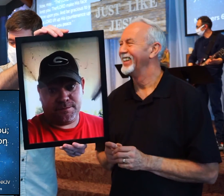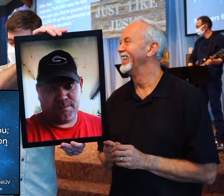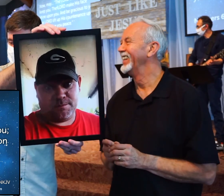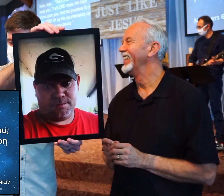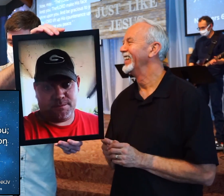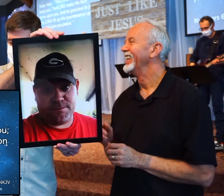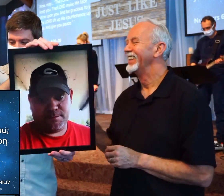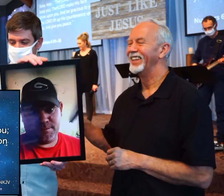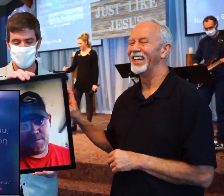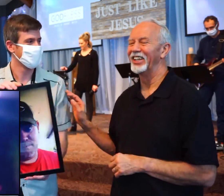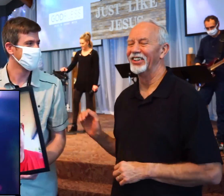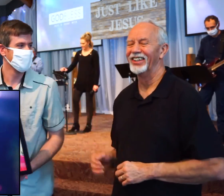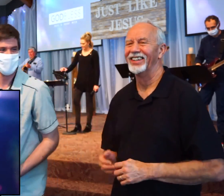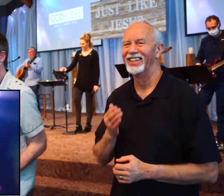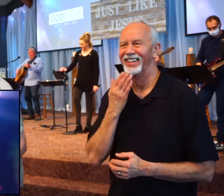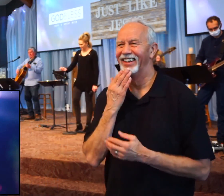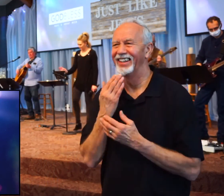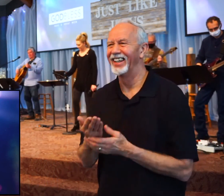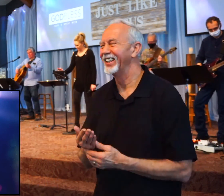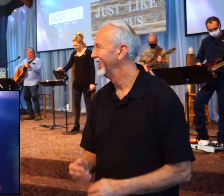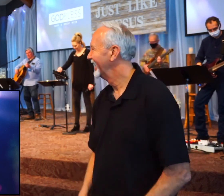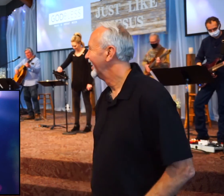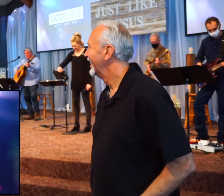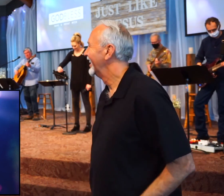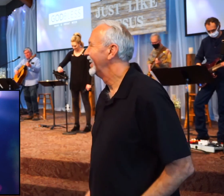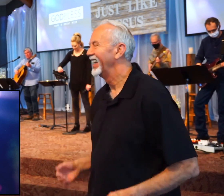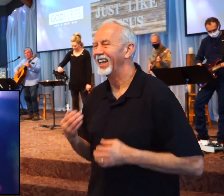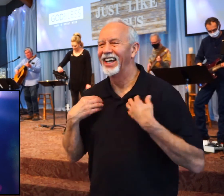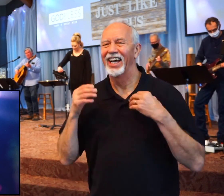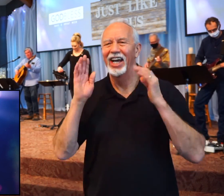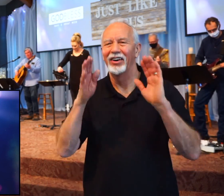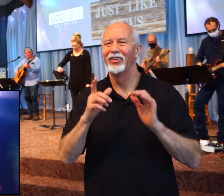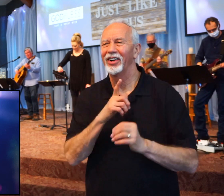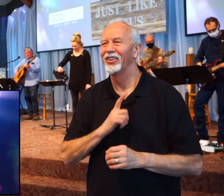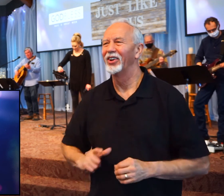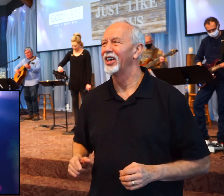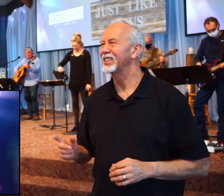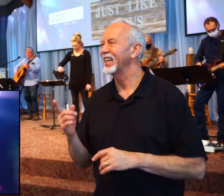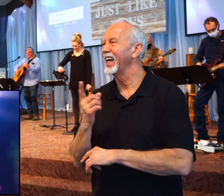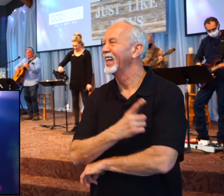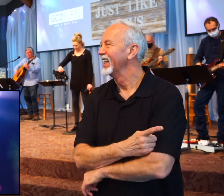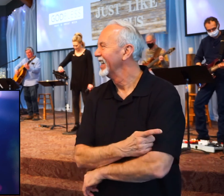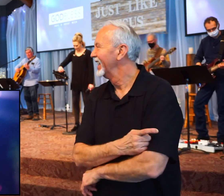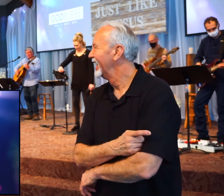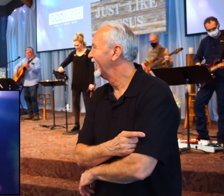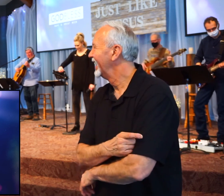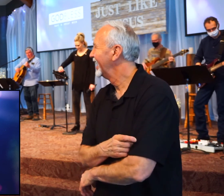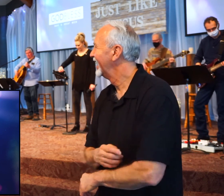Lord's Day.